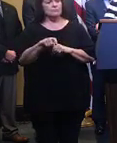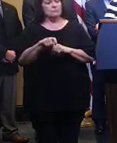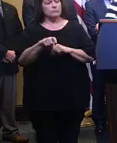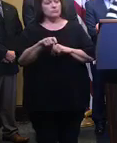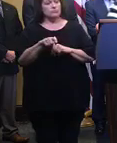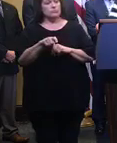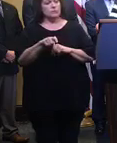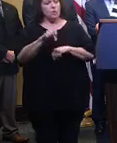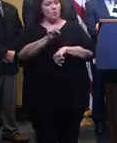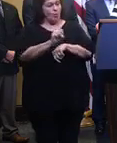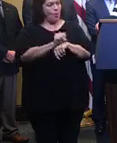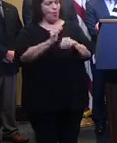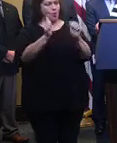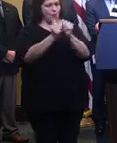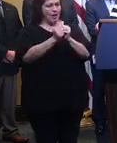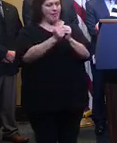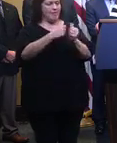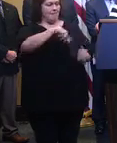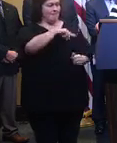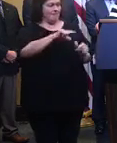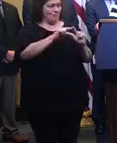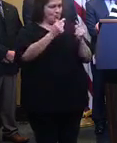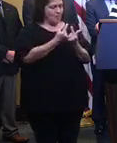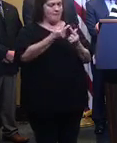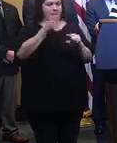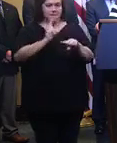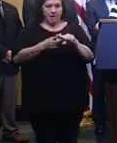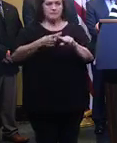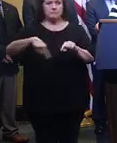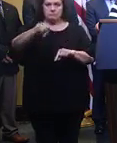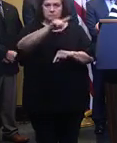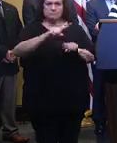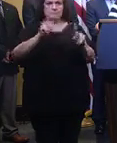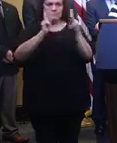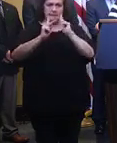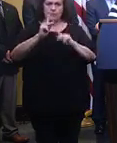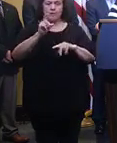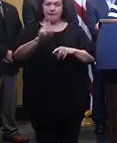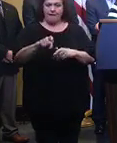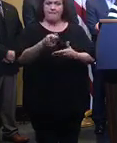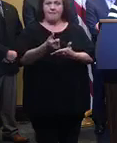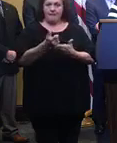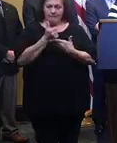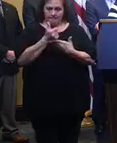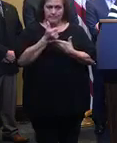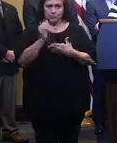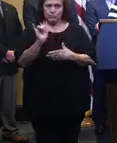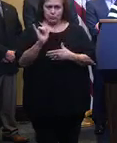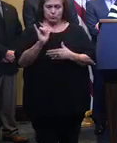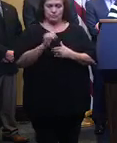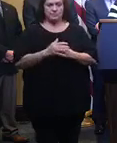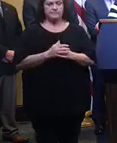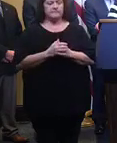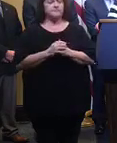But know that the public also plays a real role and has a responsibility in this as